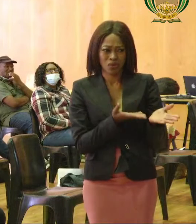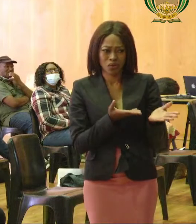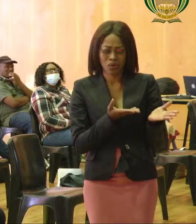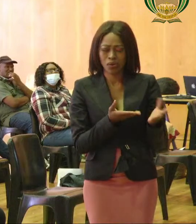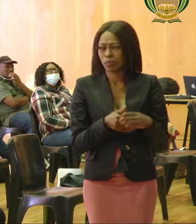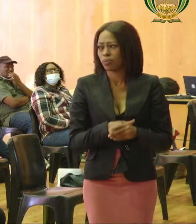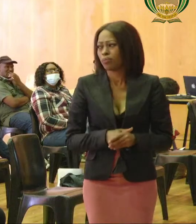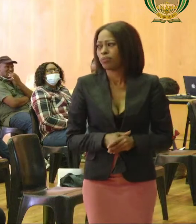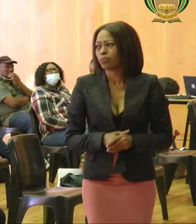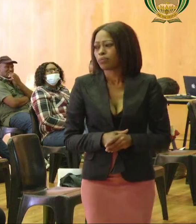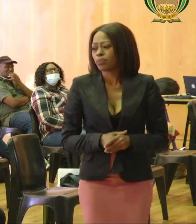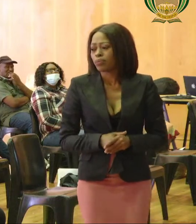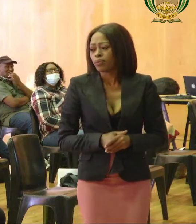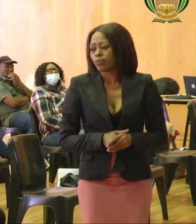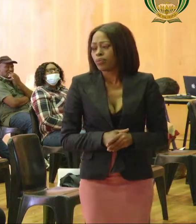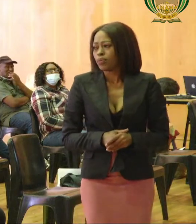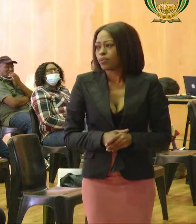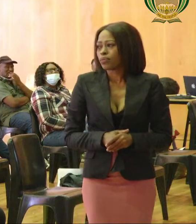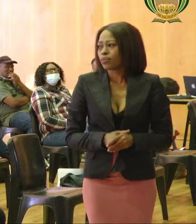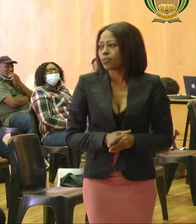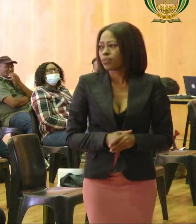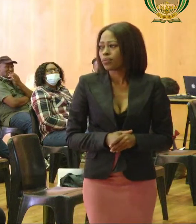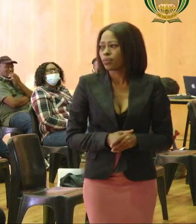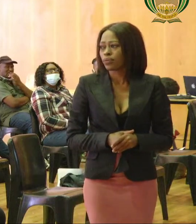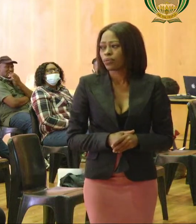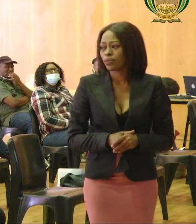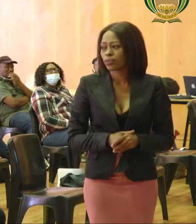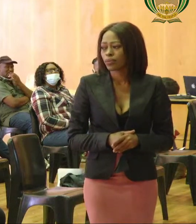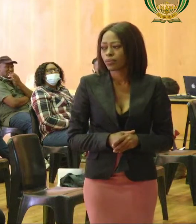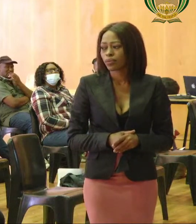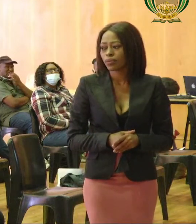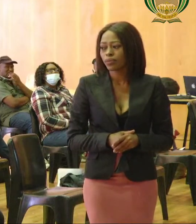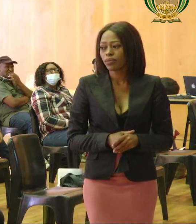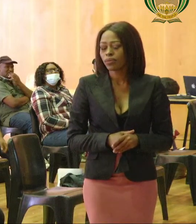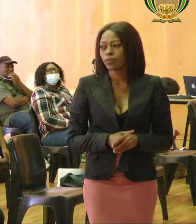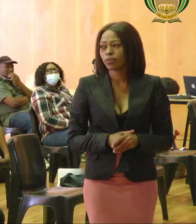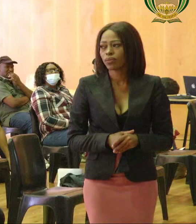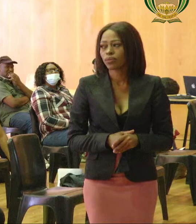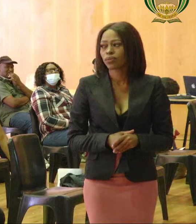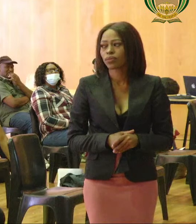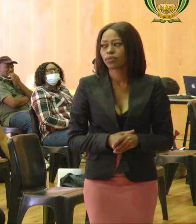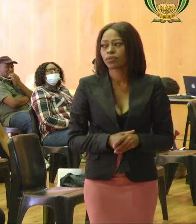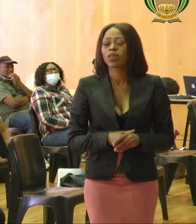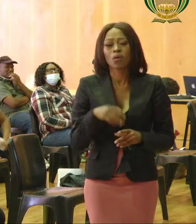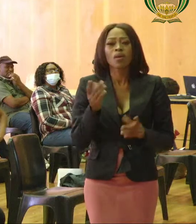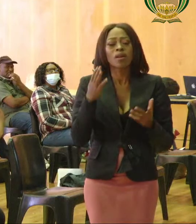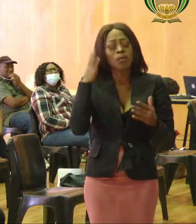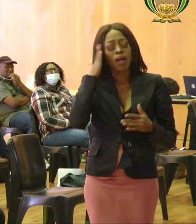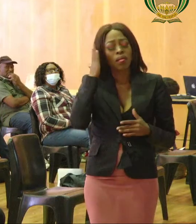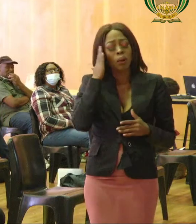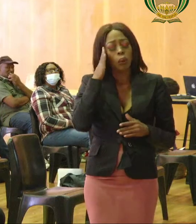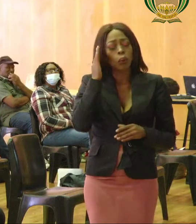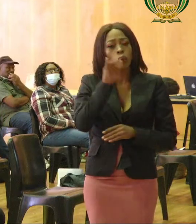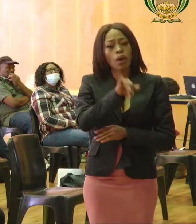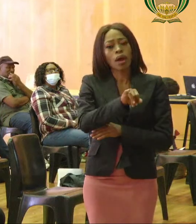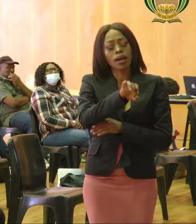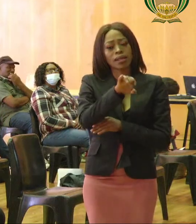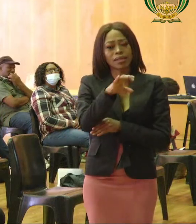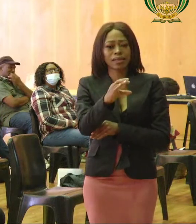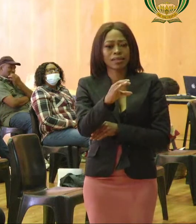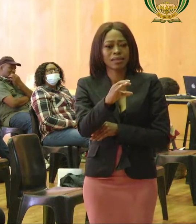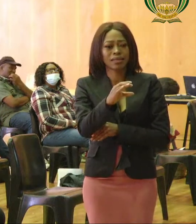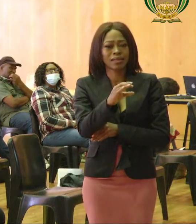now. Once again, we already know that the IEC doesn't